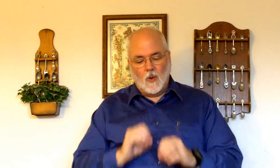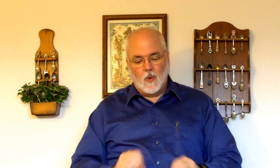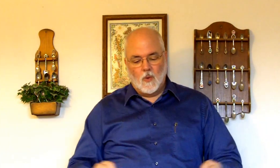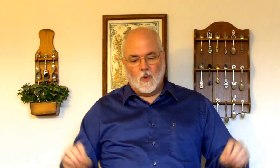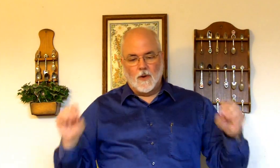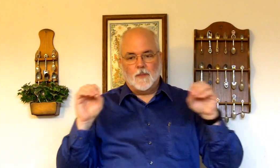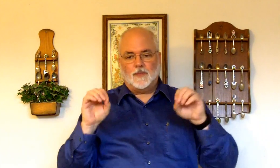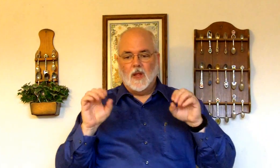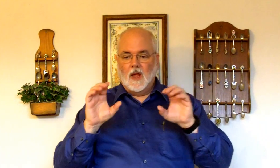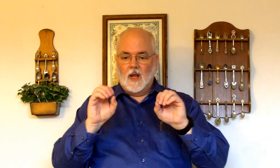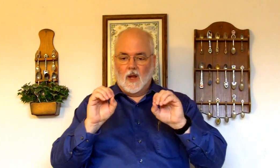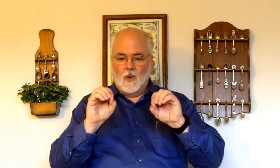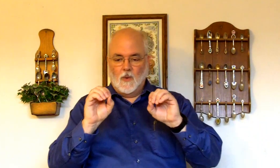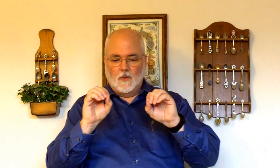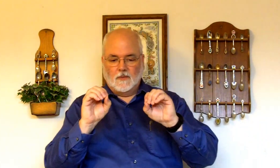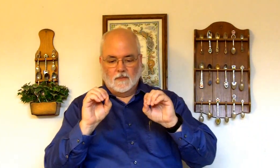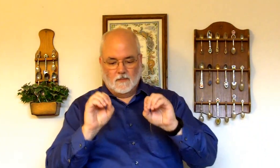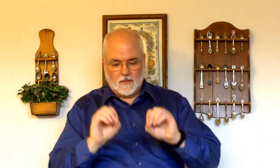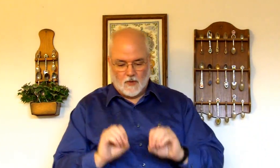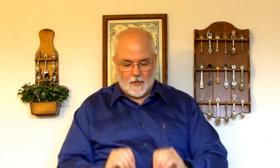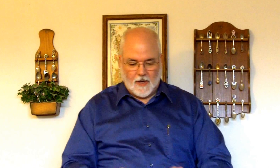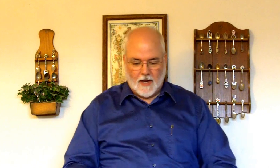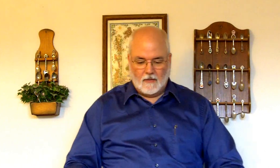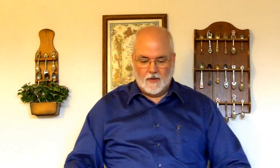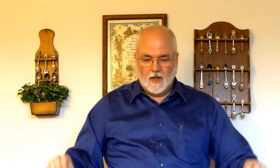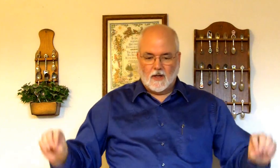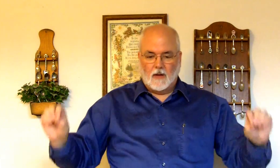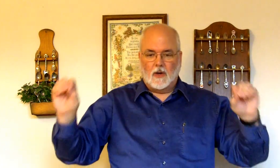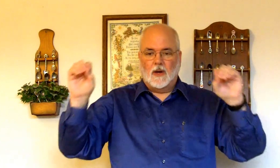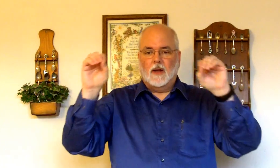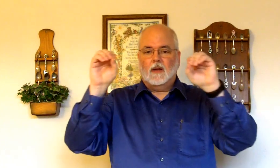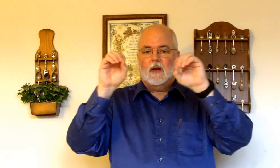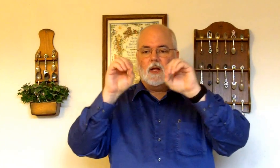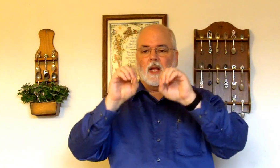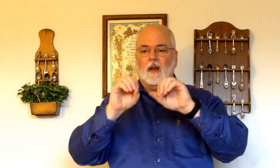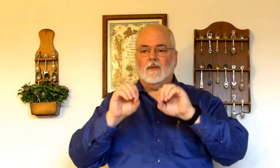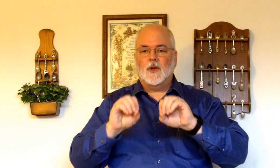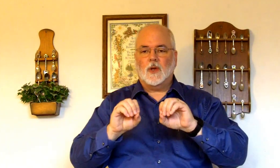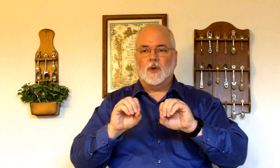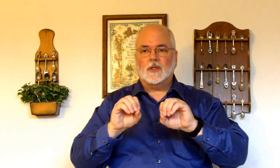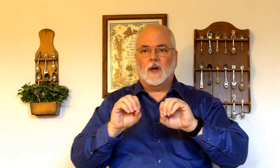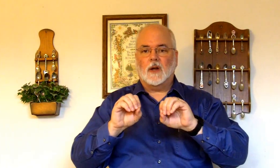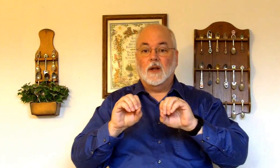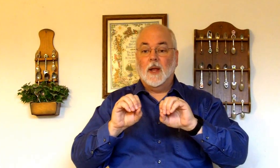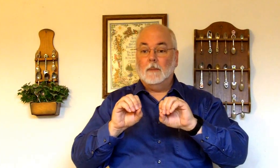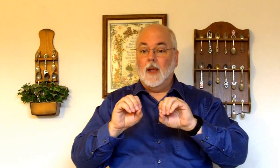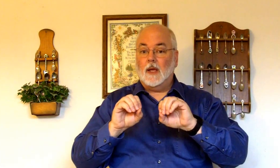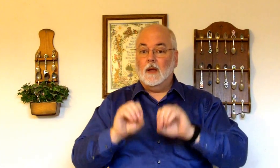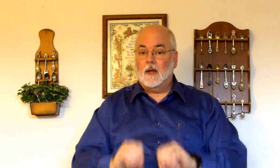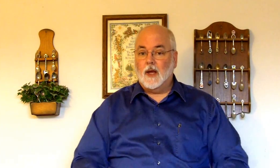Oh. Oh. Dropping down. Coming around. And finishing where you started. Making. Guess